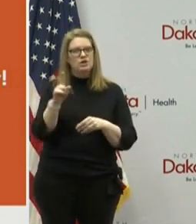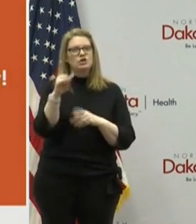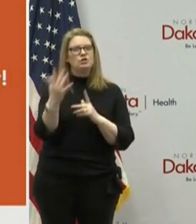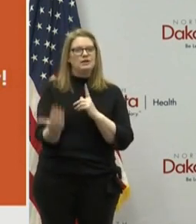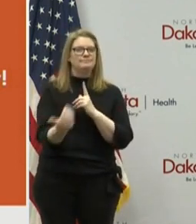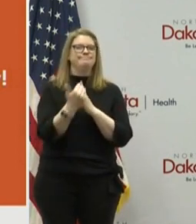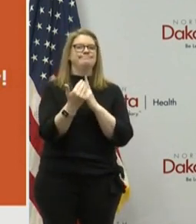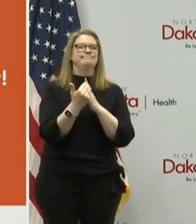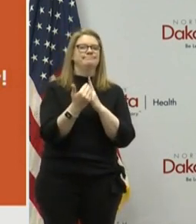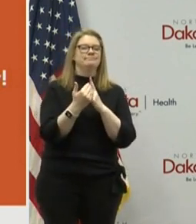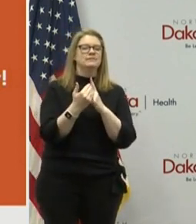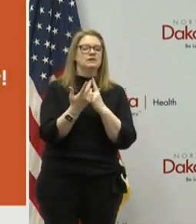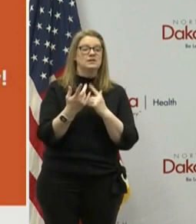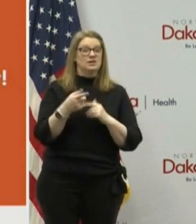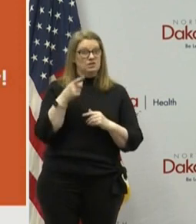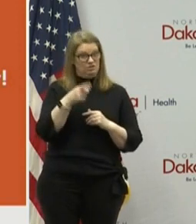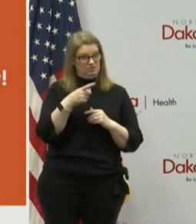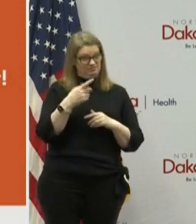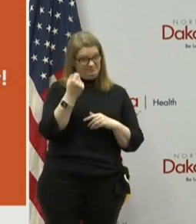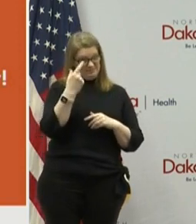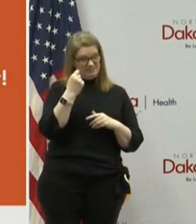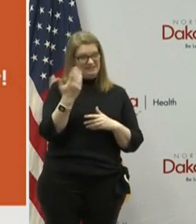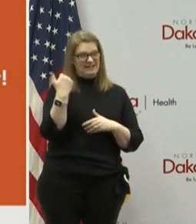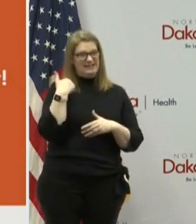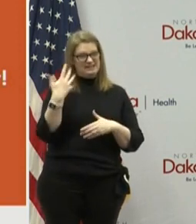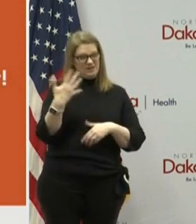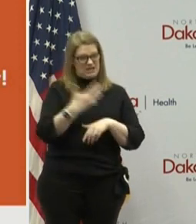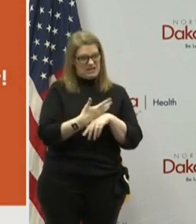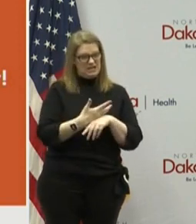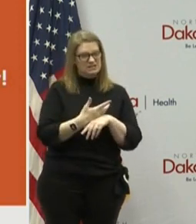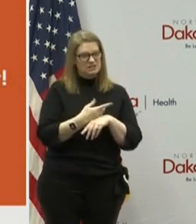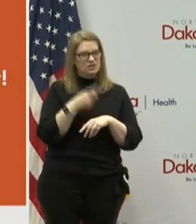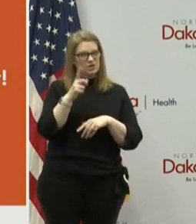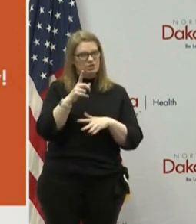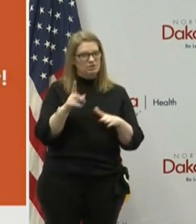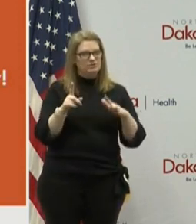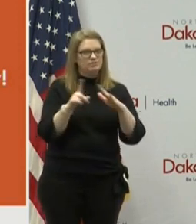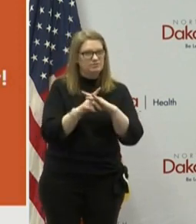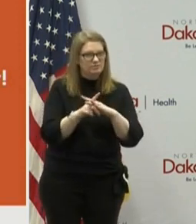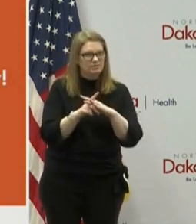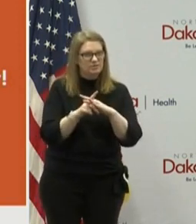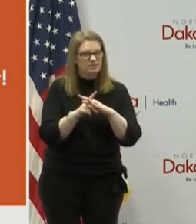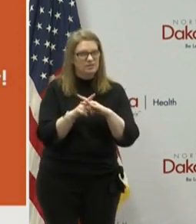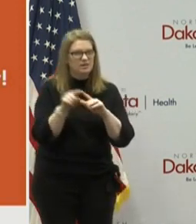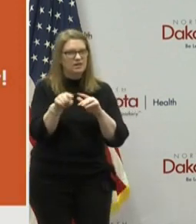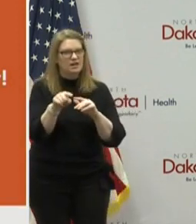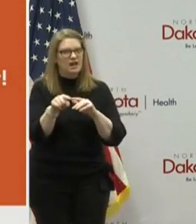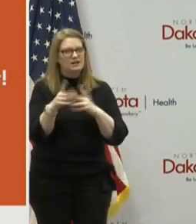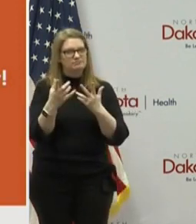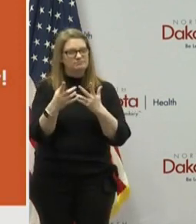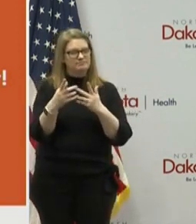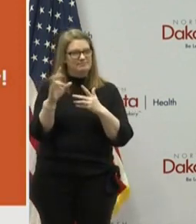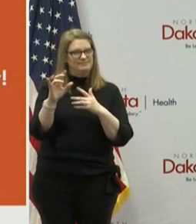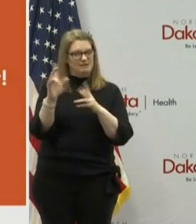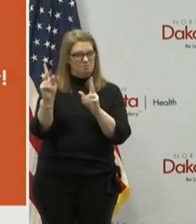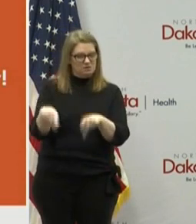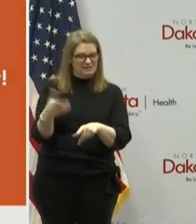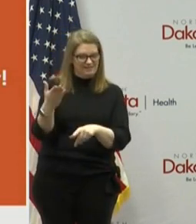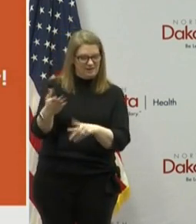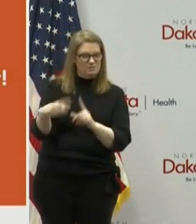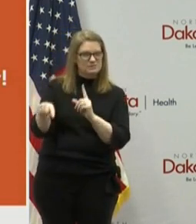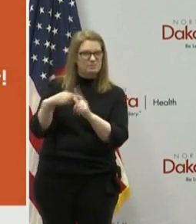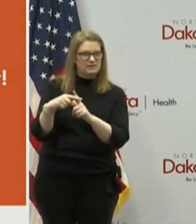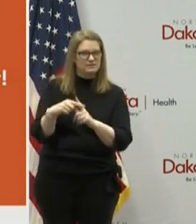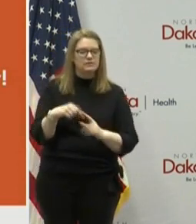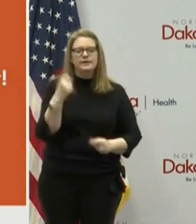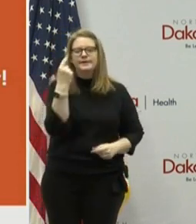at one of the locations that you'd been at the last 5 days. And again, the app can do this without knowing your name, knowing where you live, knowing